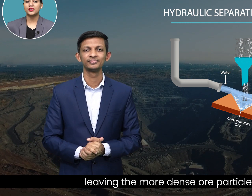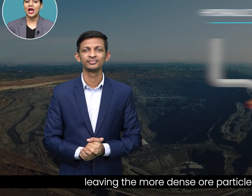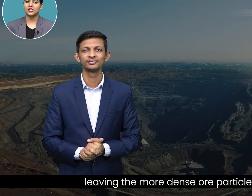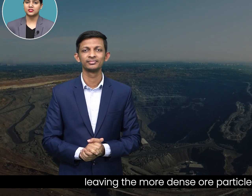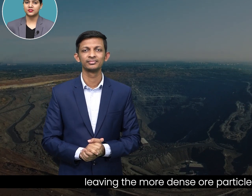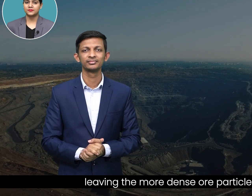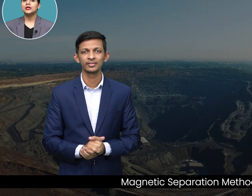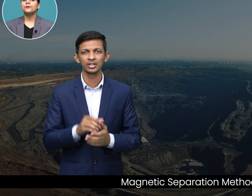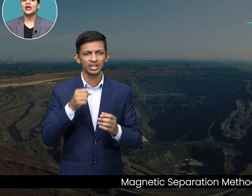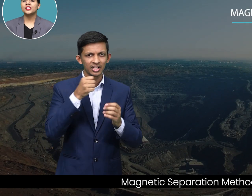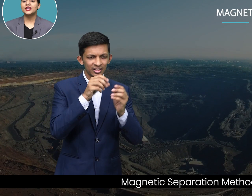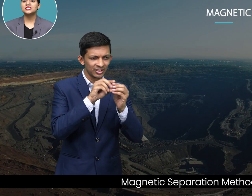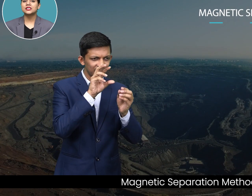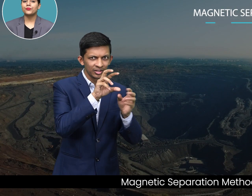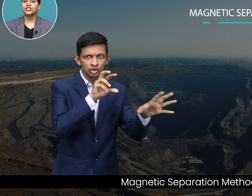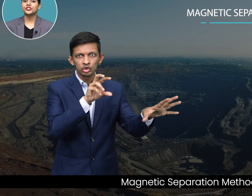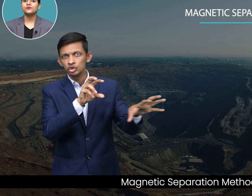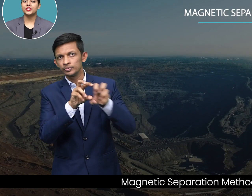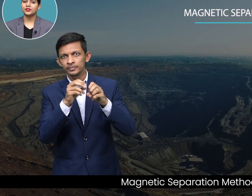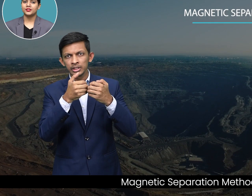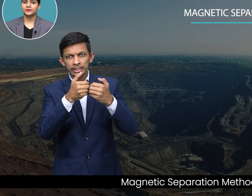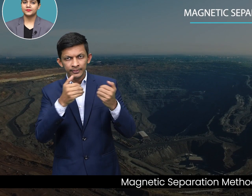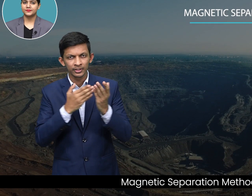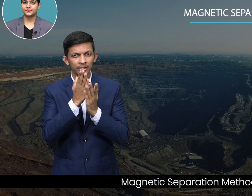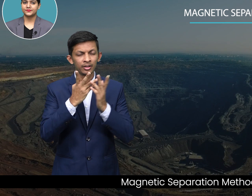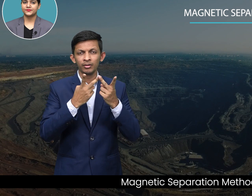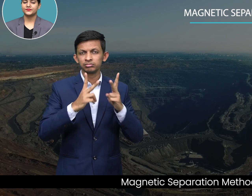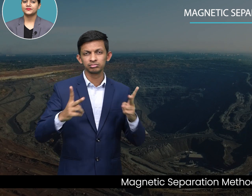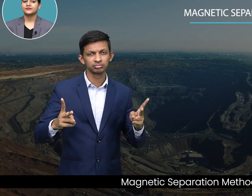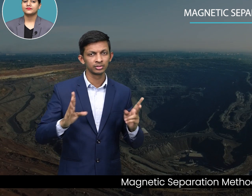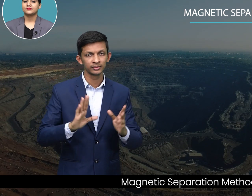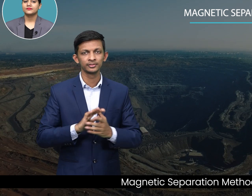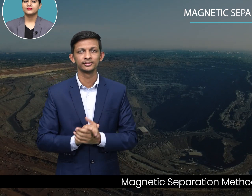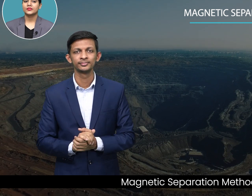particles behind. Magnetic separation method.